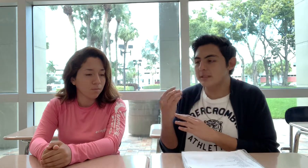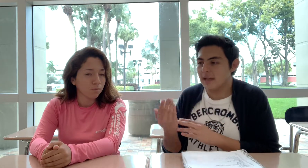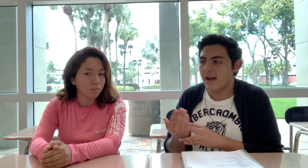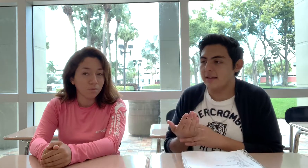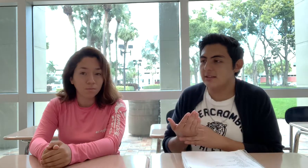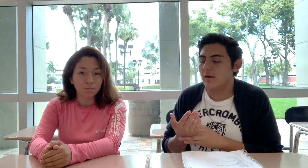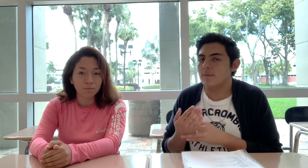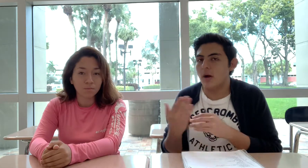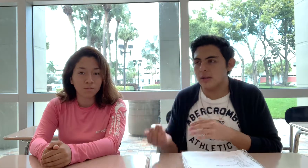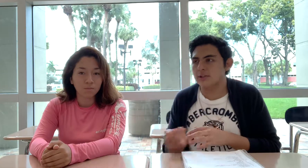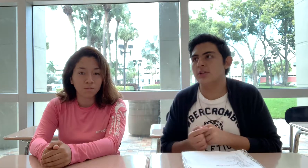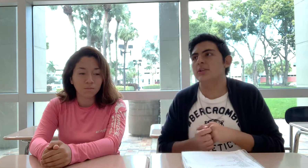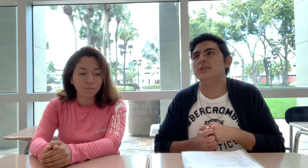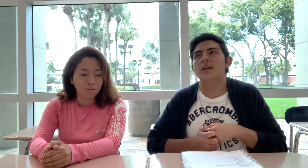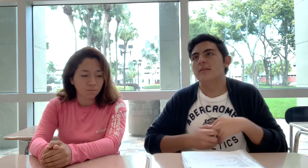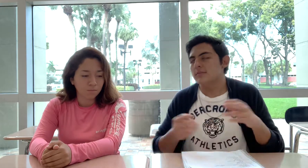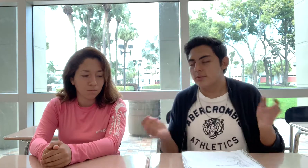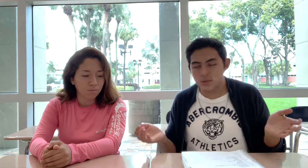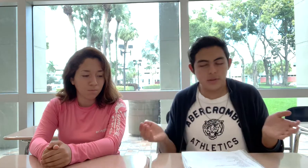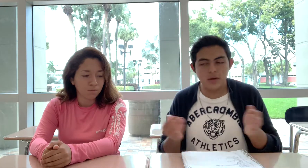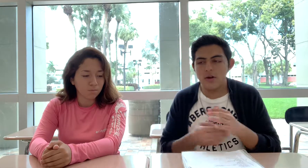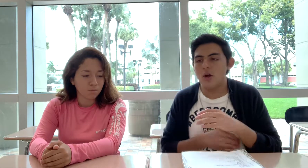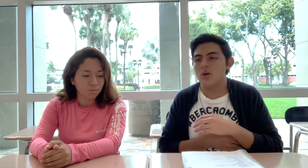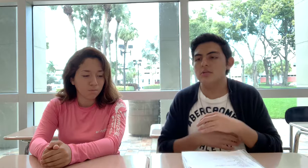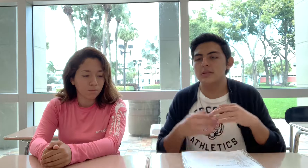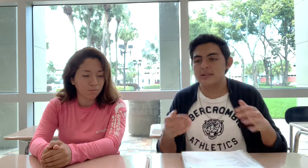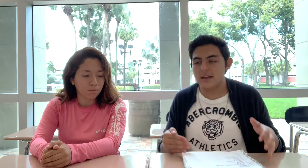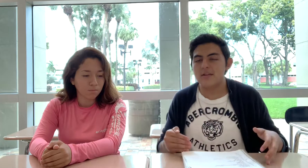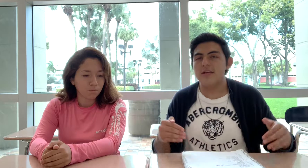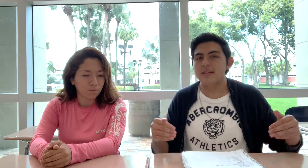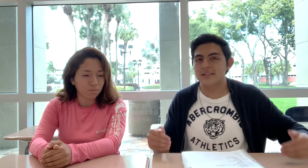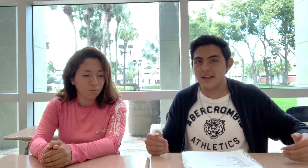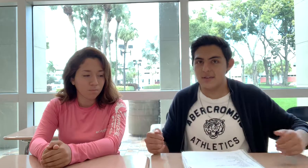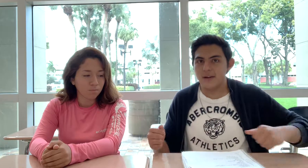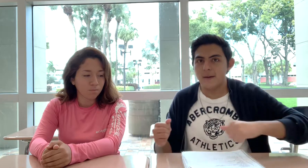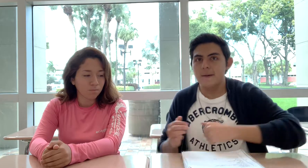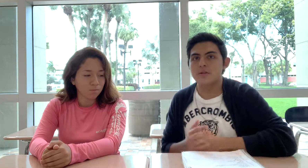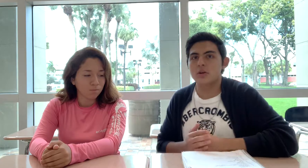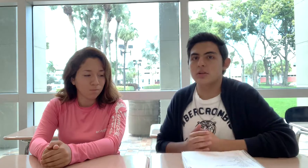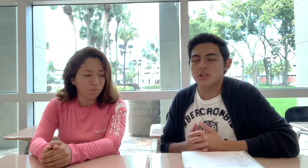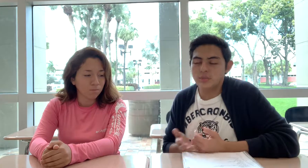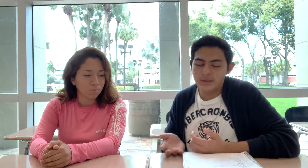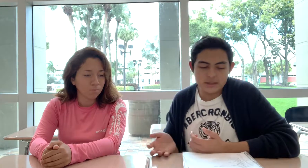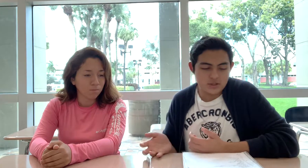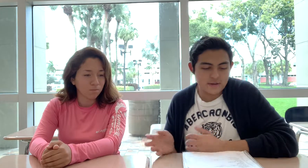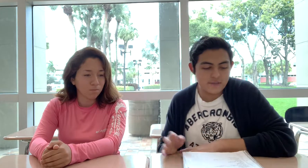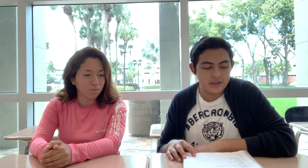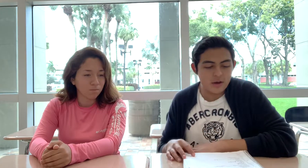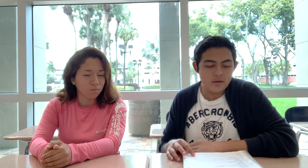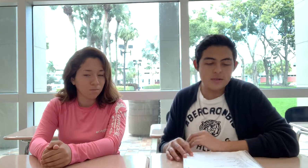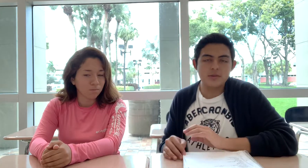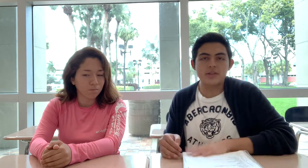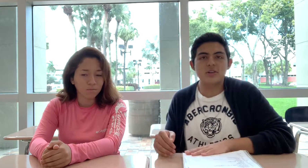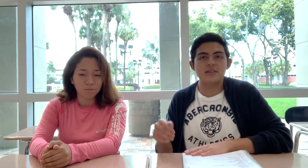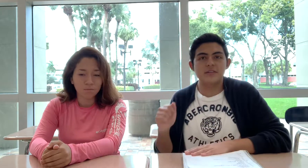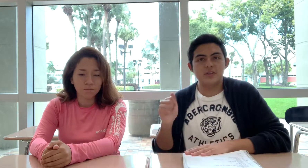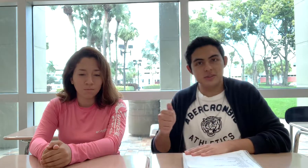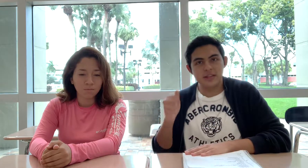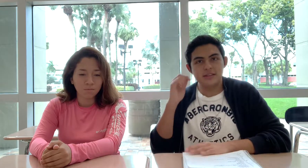signs of monsters, superheroes, et cetera, and et cetera. So this should be an interesting video. make sure you guys give it a huge like,